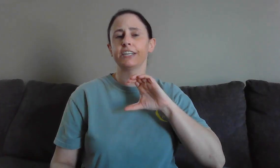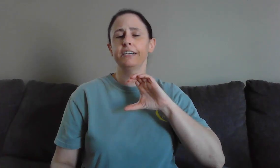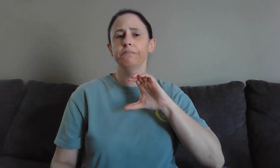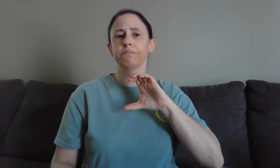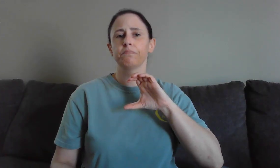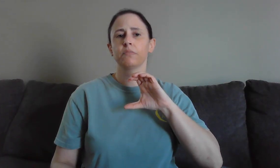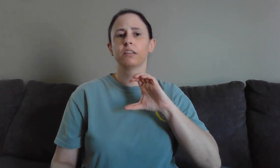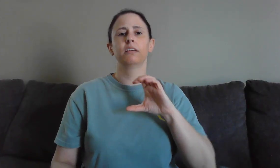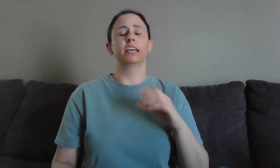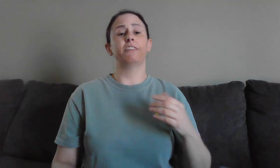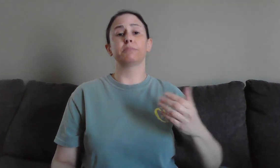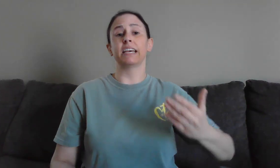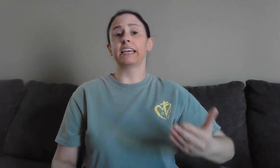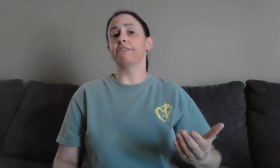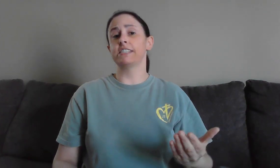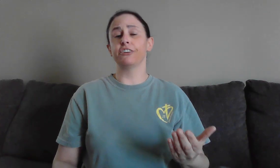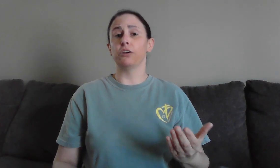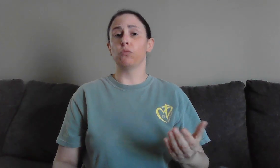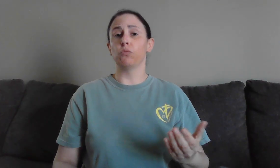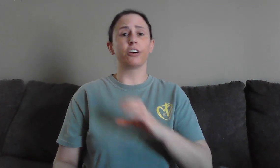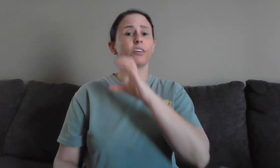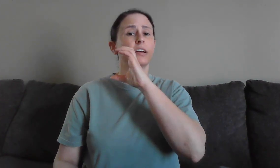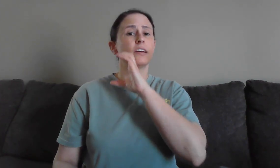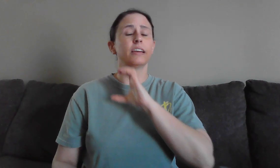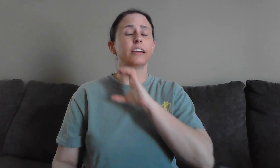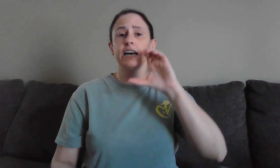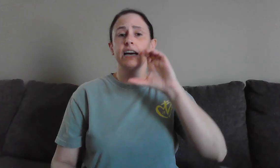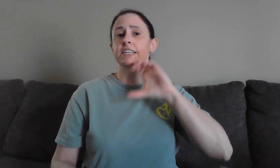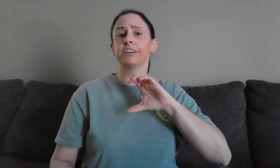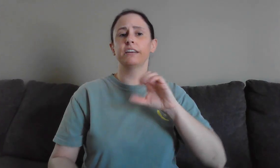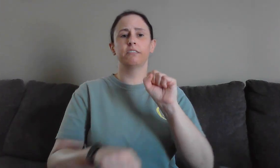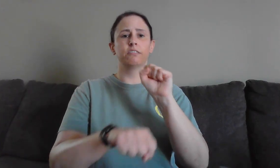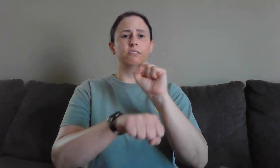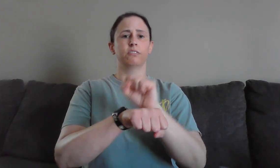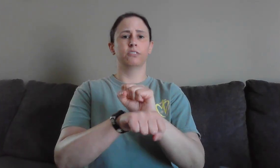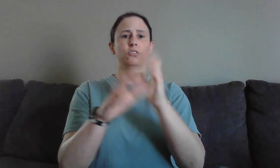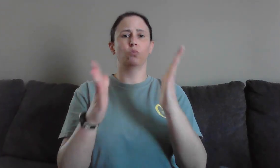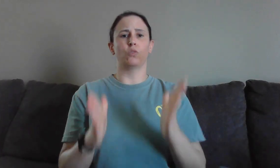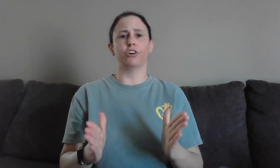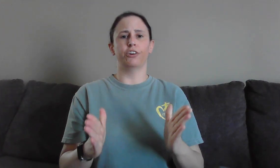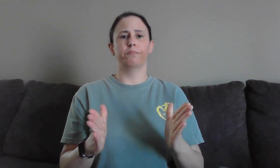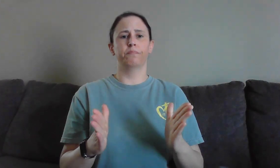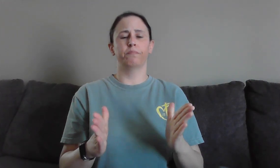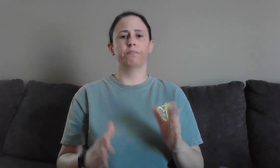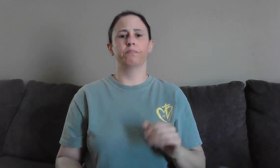Cafeteria. If I'm saying cafeteria worker, cafeteria worker.